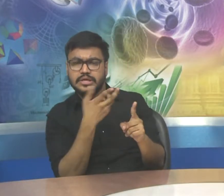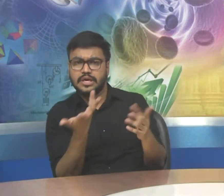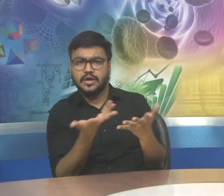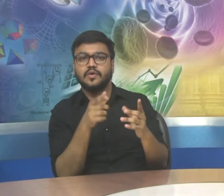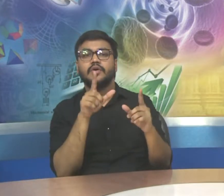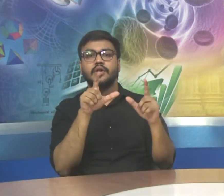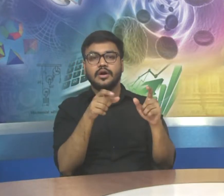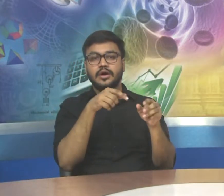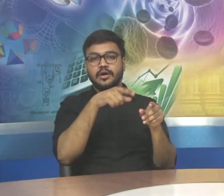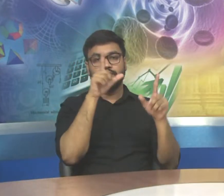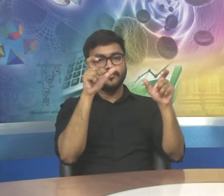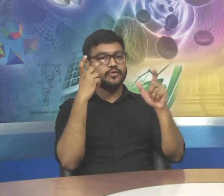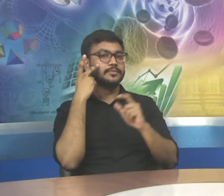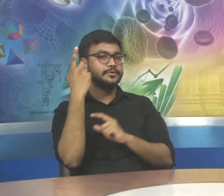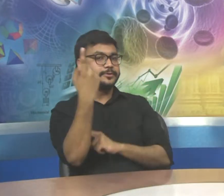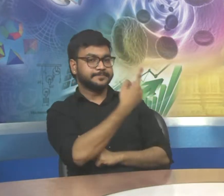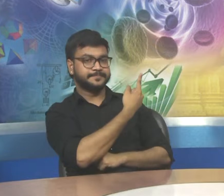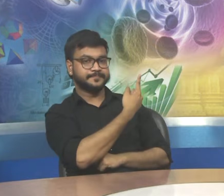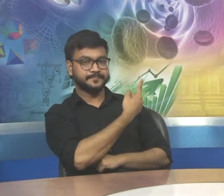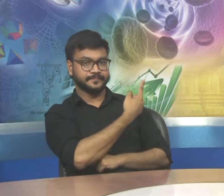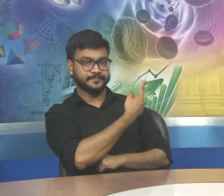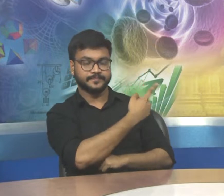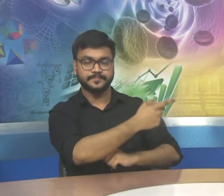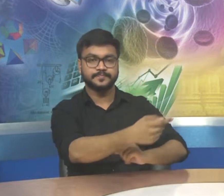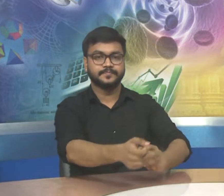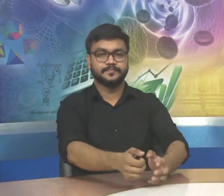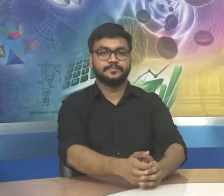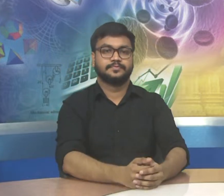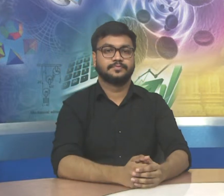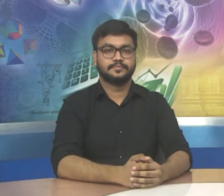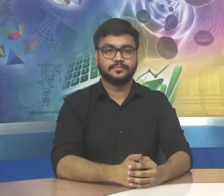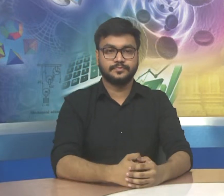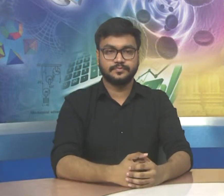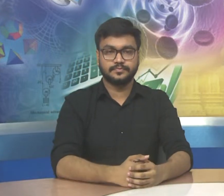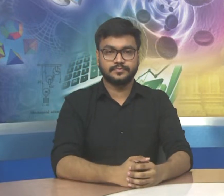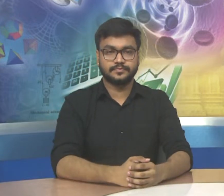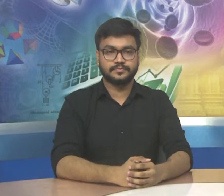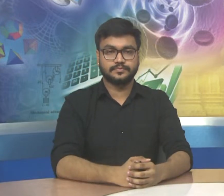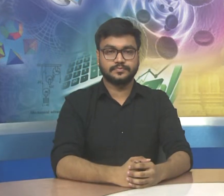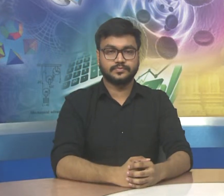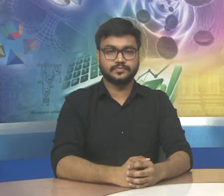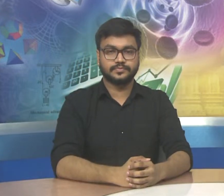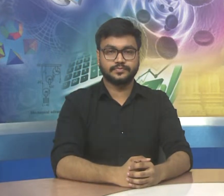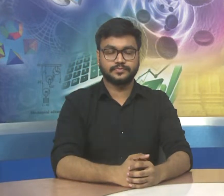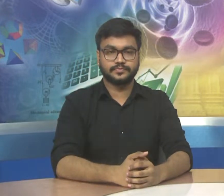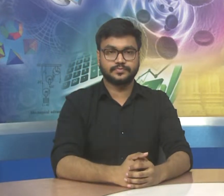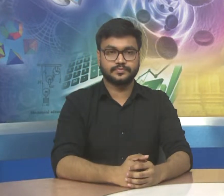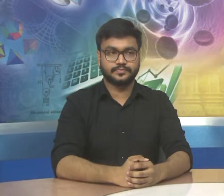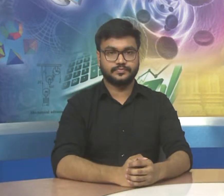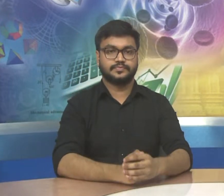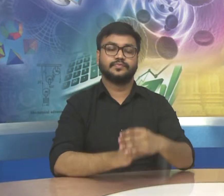And how we can calculate the work? We can calculate it by multiplying force and